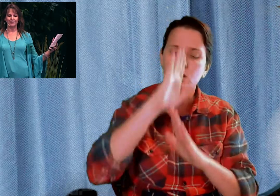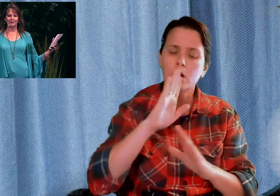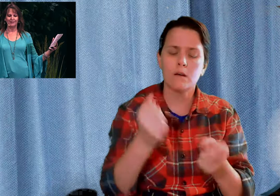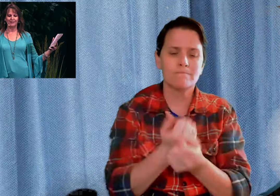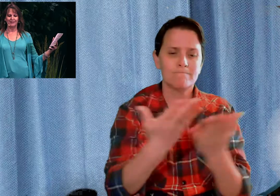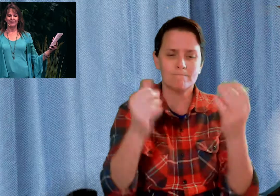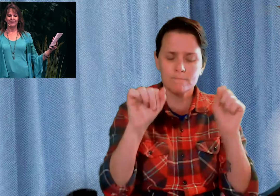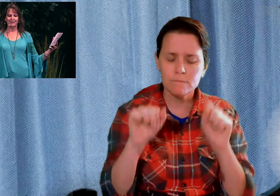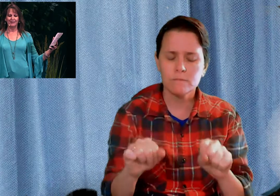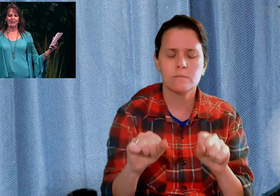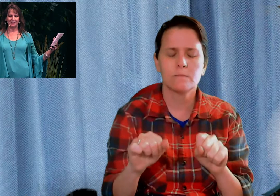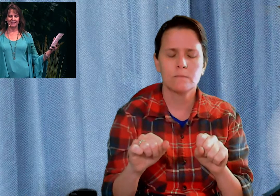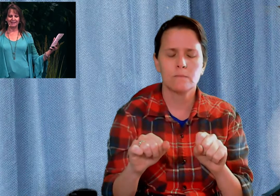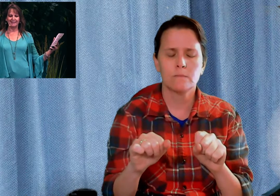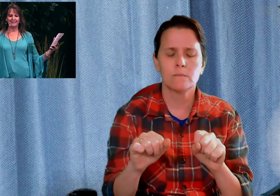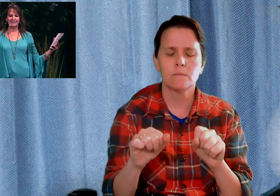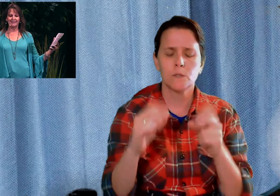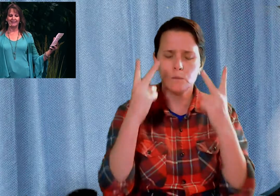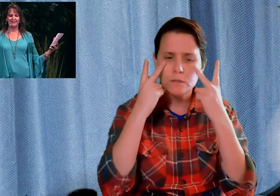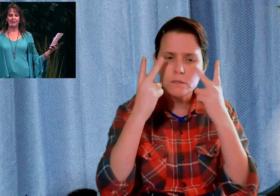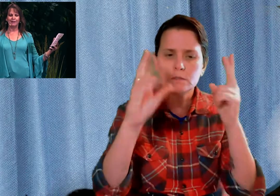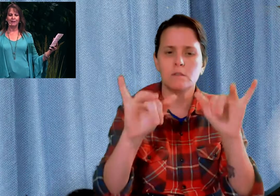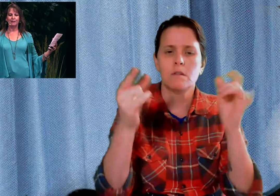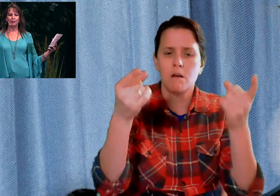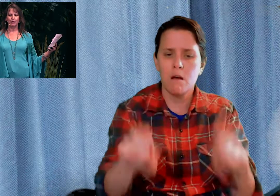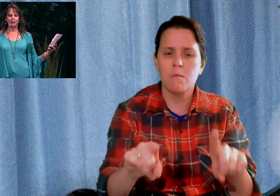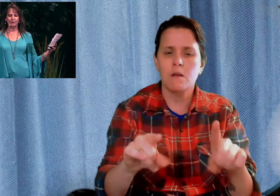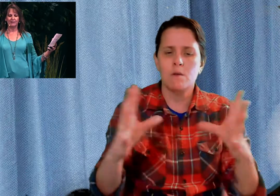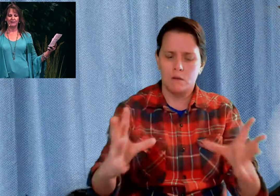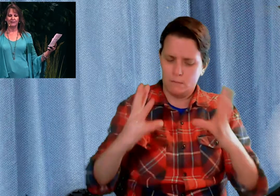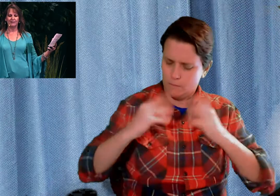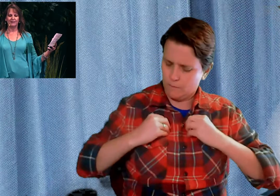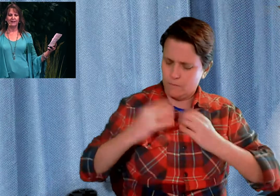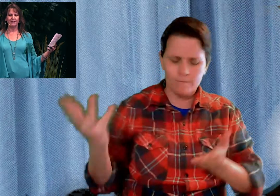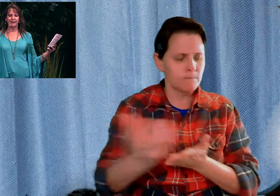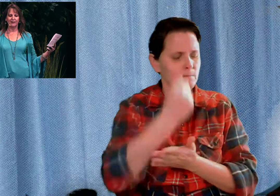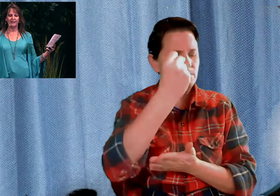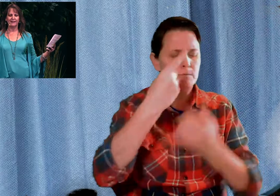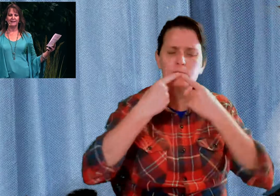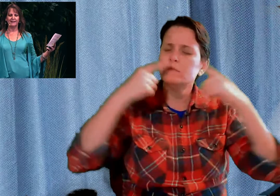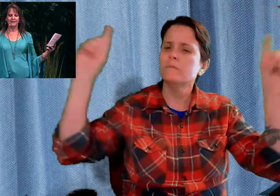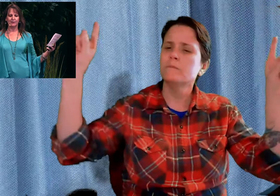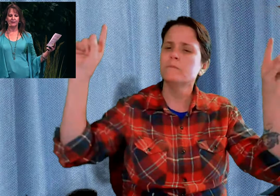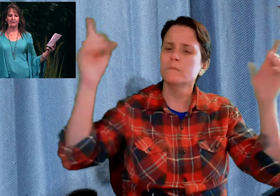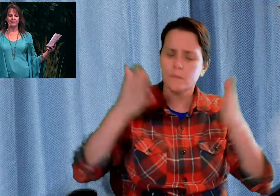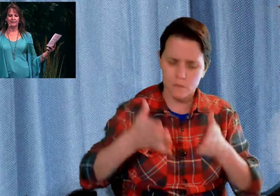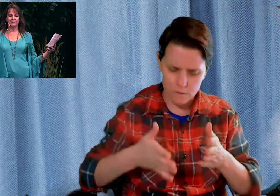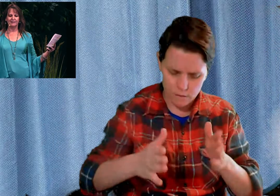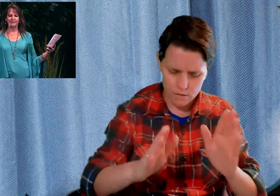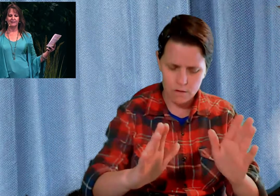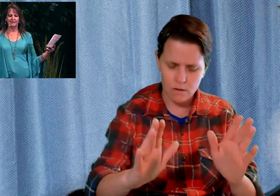possible. We see it done. We claim it, proclaim it, allow it, and accept